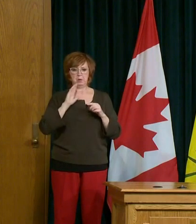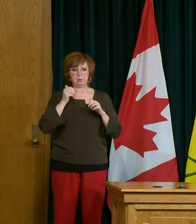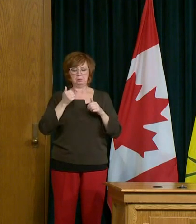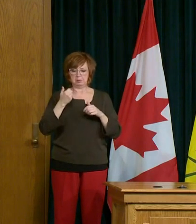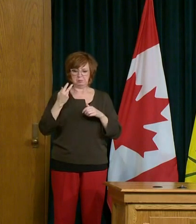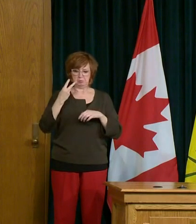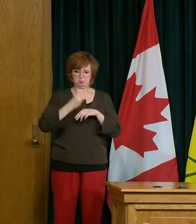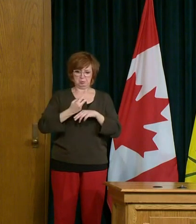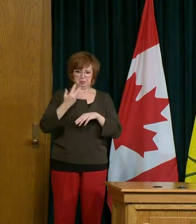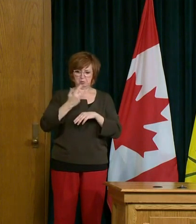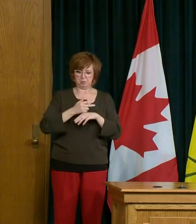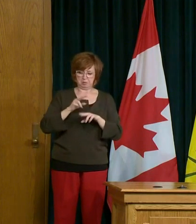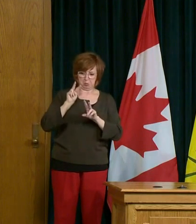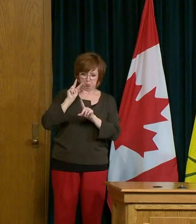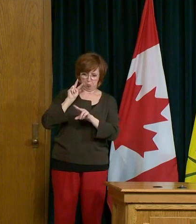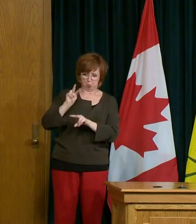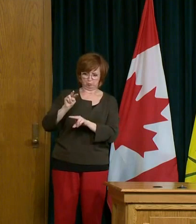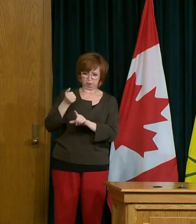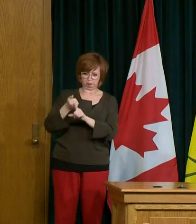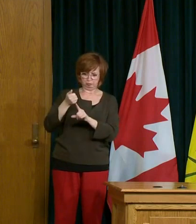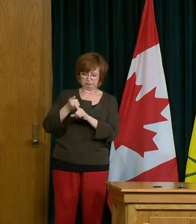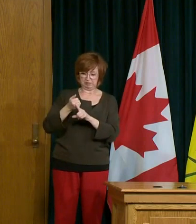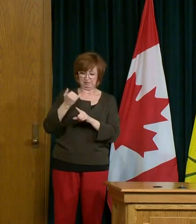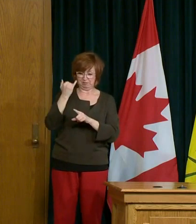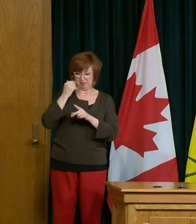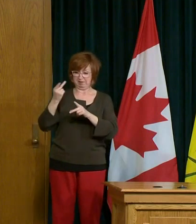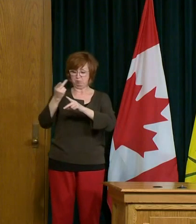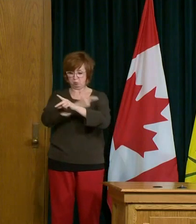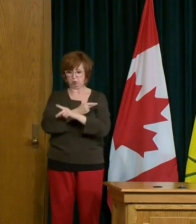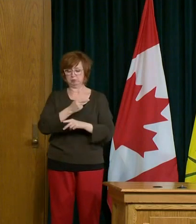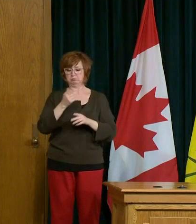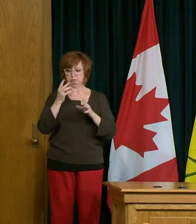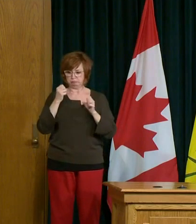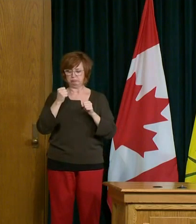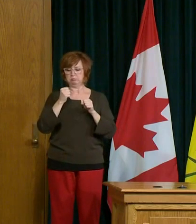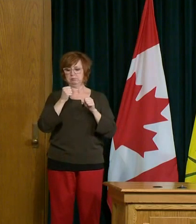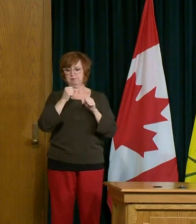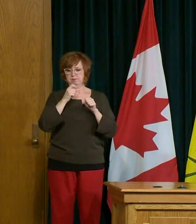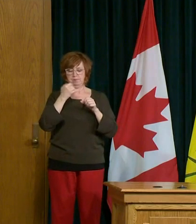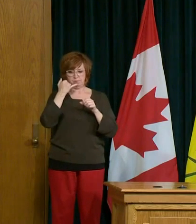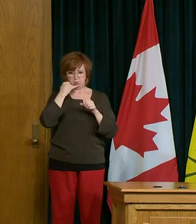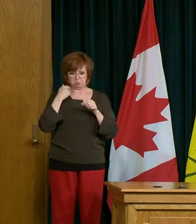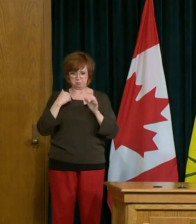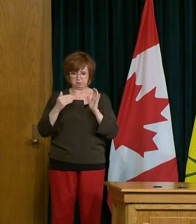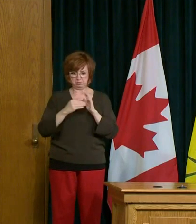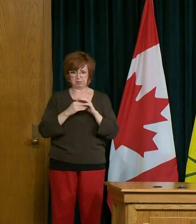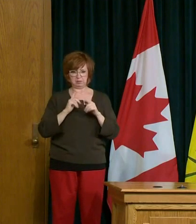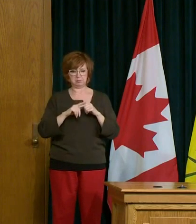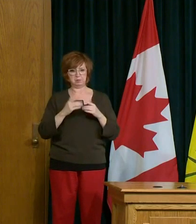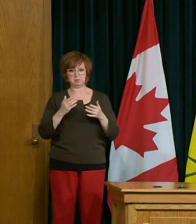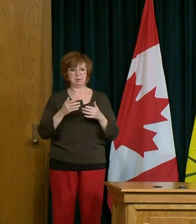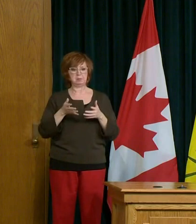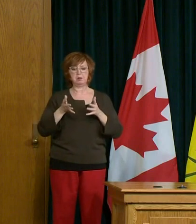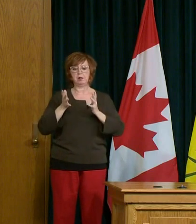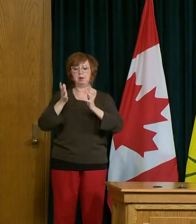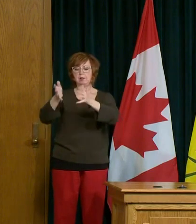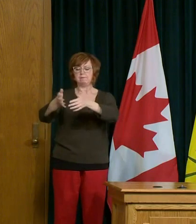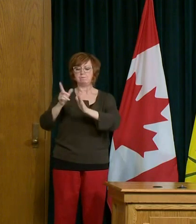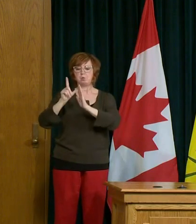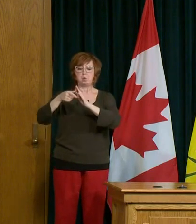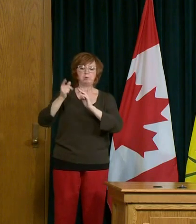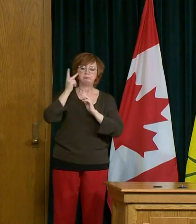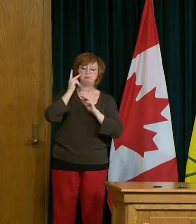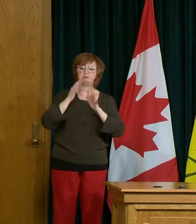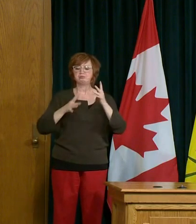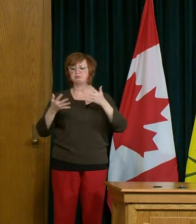you are in an institutional setting or a workplace setting. But if the symptoms worsen, then the test is more reliable in terms of a true